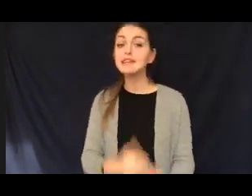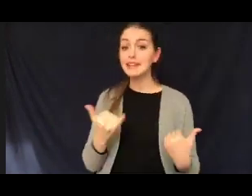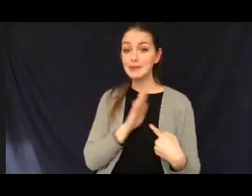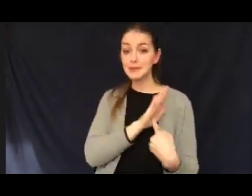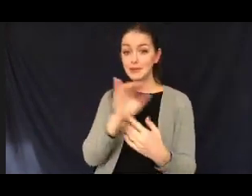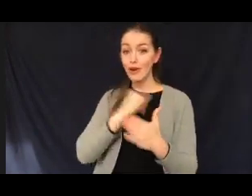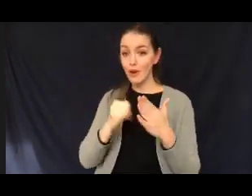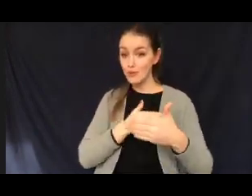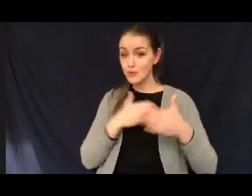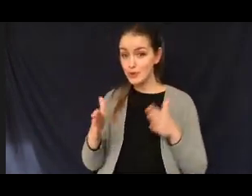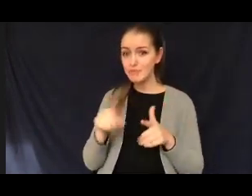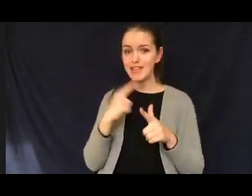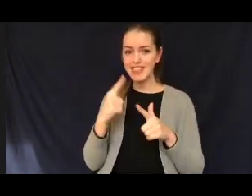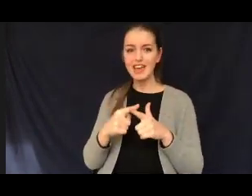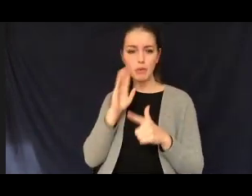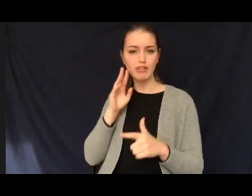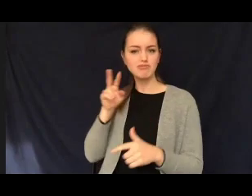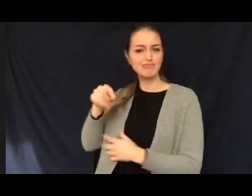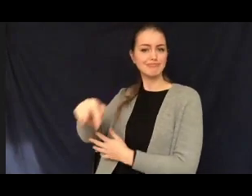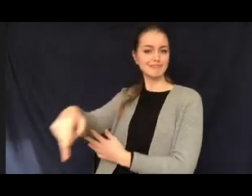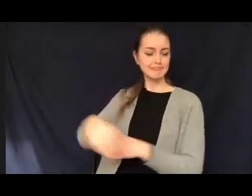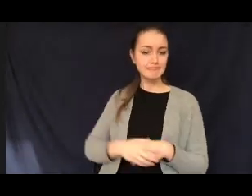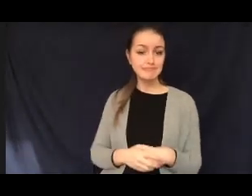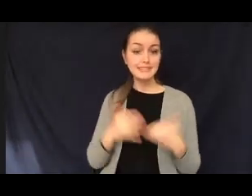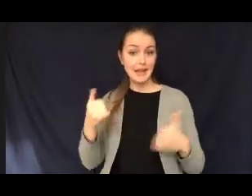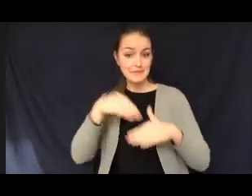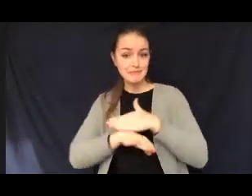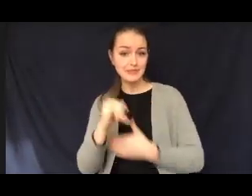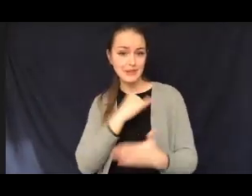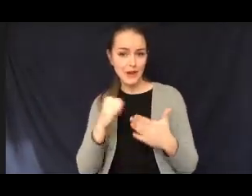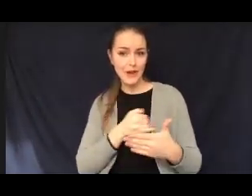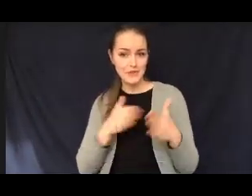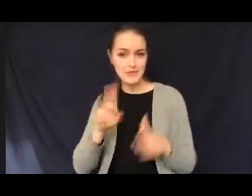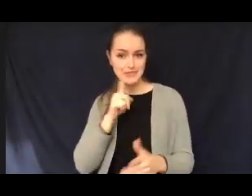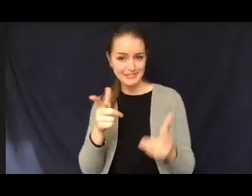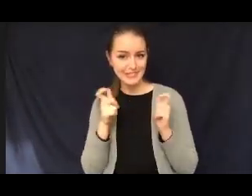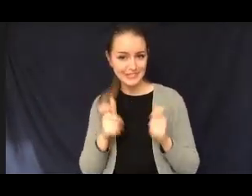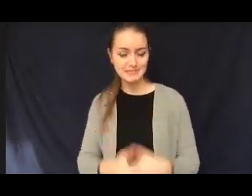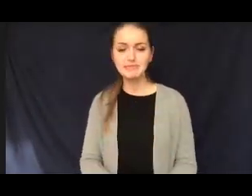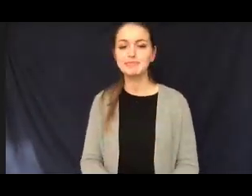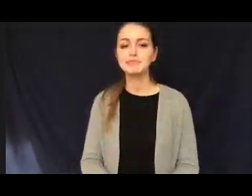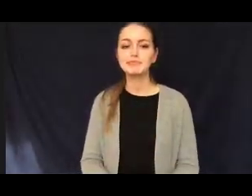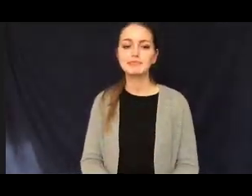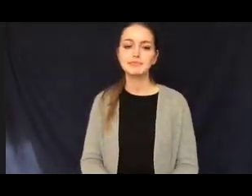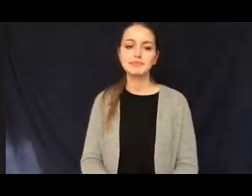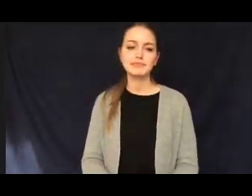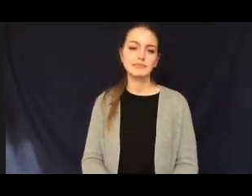Okay. And then we'll head down the side. There's another thing over Okay. here. So let's go to the art room real quick. So that's back here.